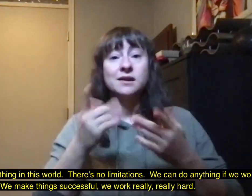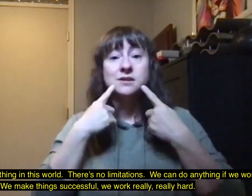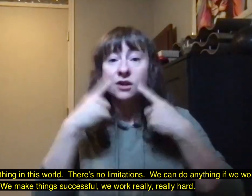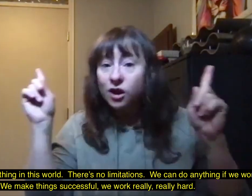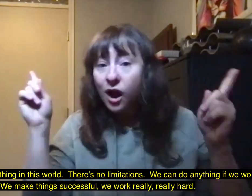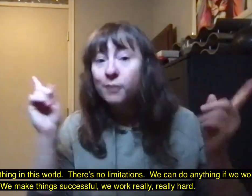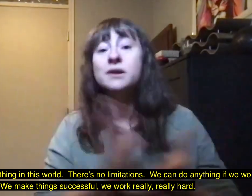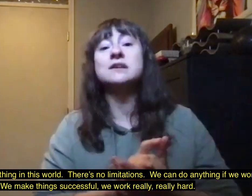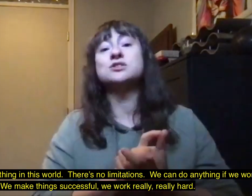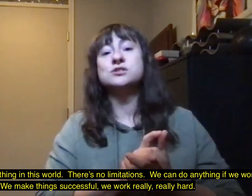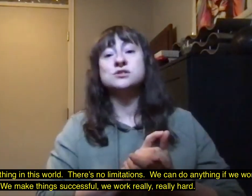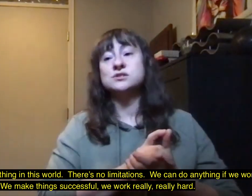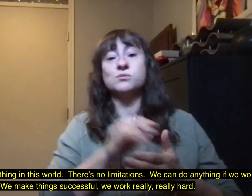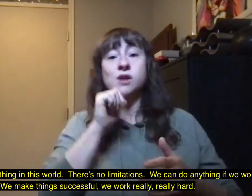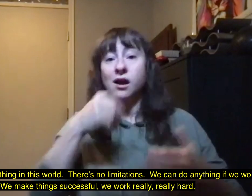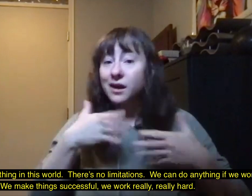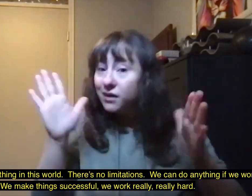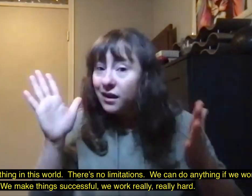successful. We work really, really hard.